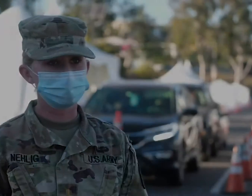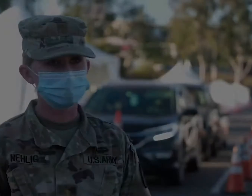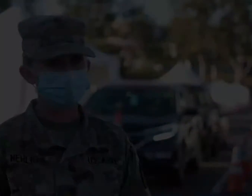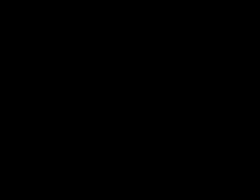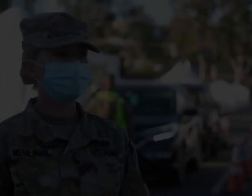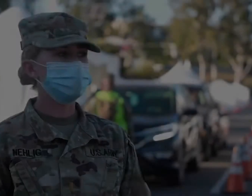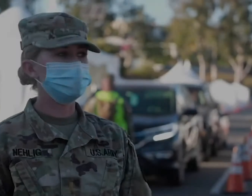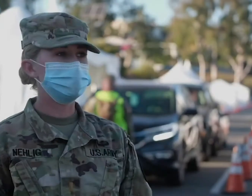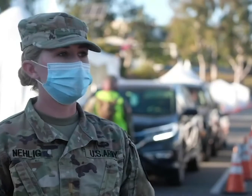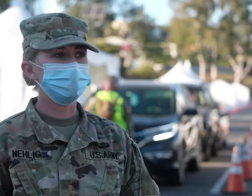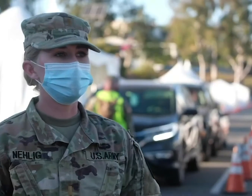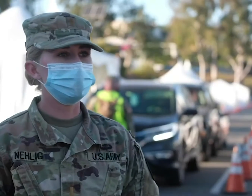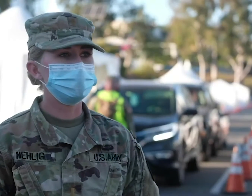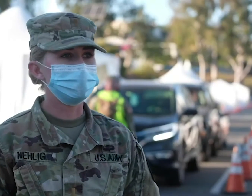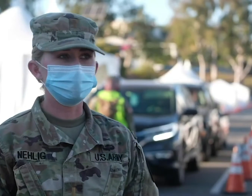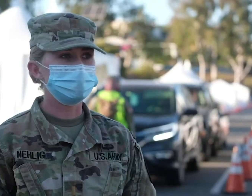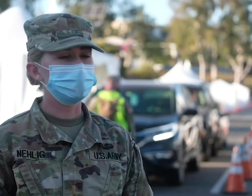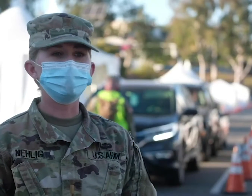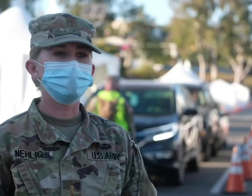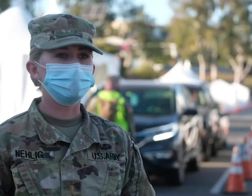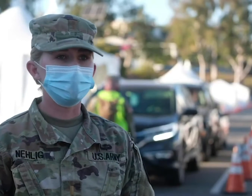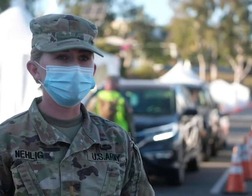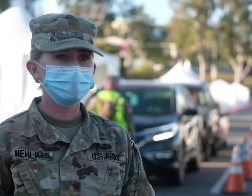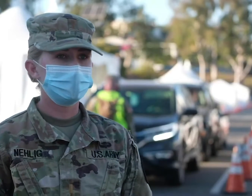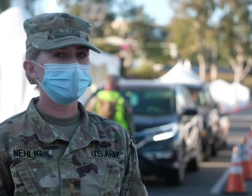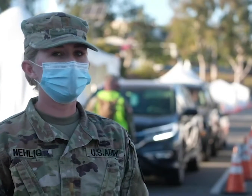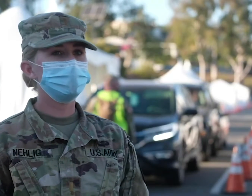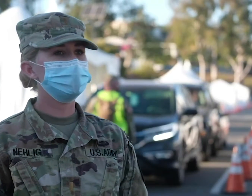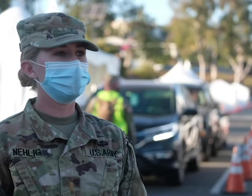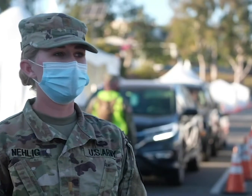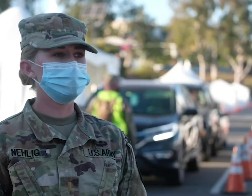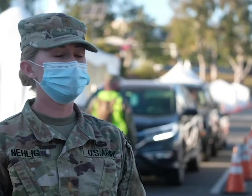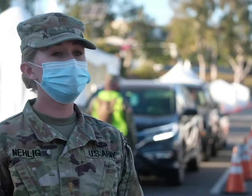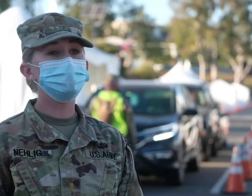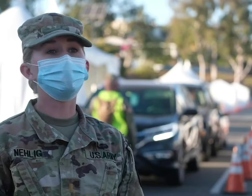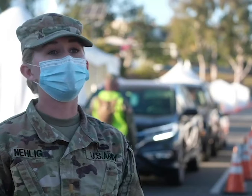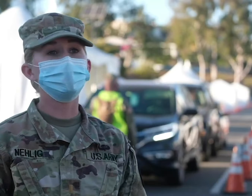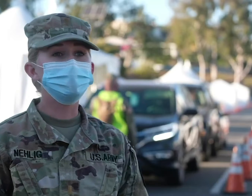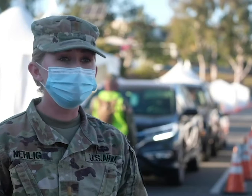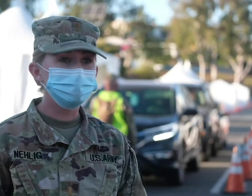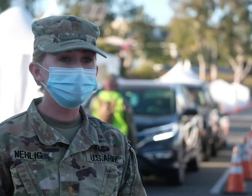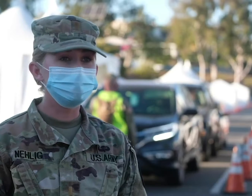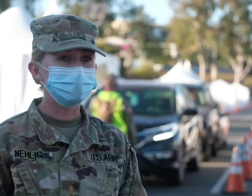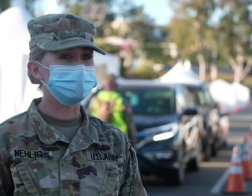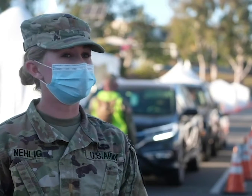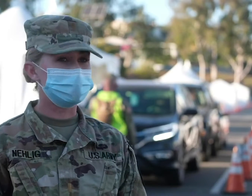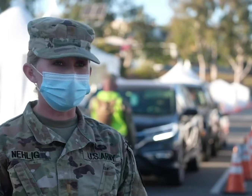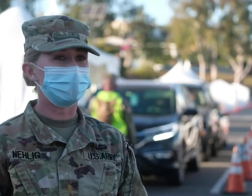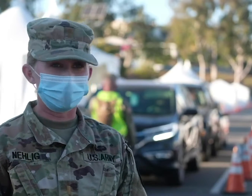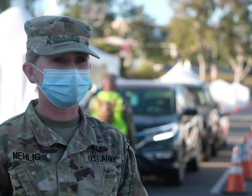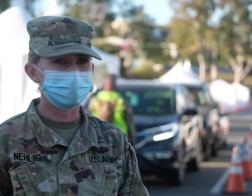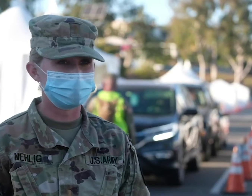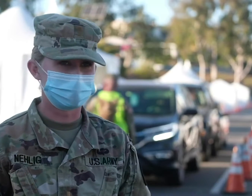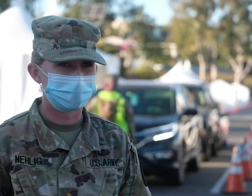vaccine. They just want to tell everybody, thank you so much. I had a lady ask who she can write to because we did so awesome of a